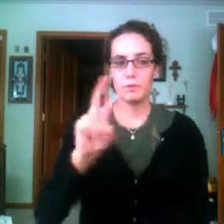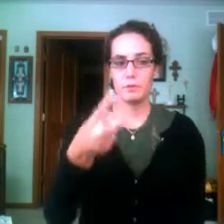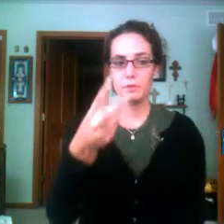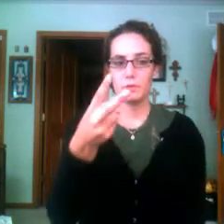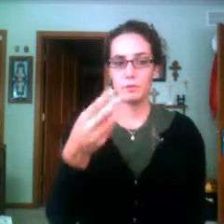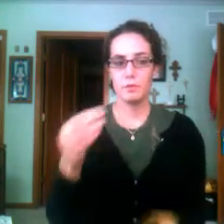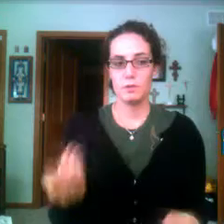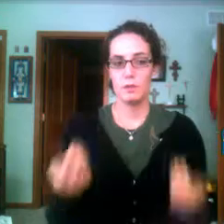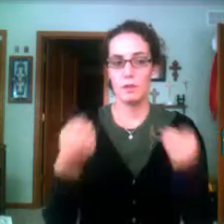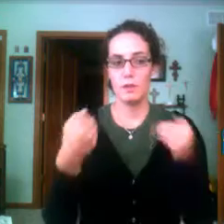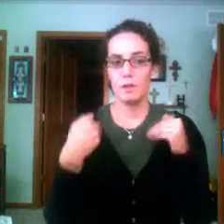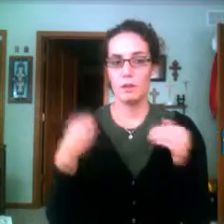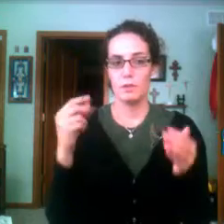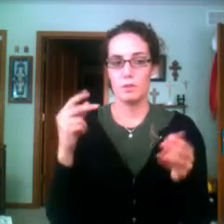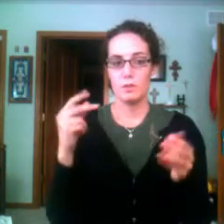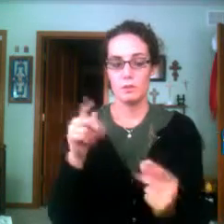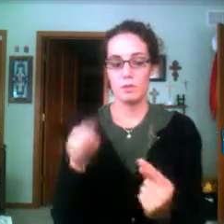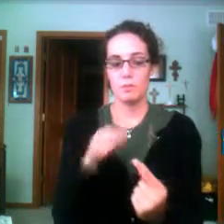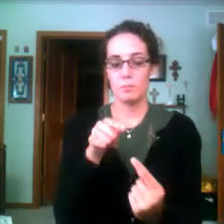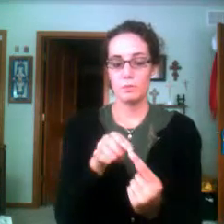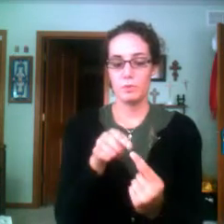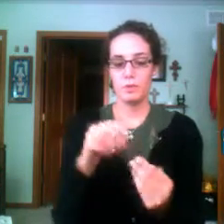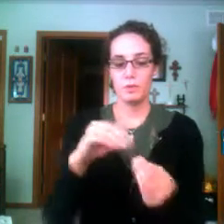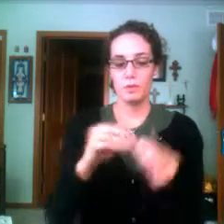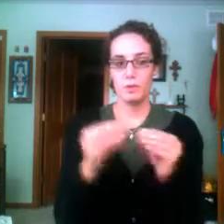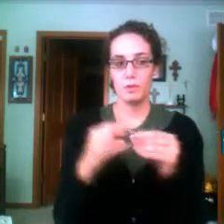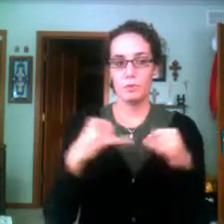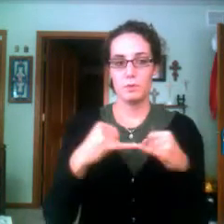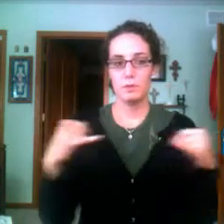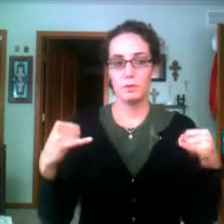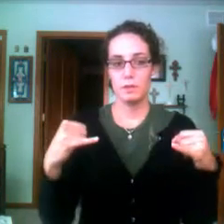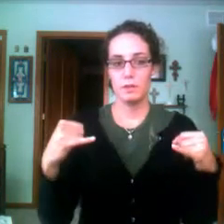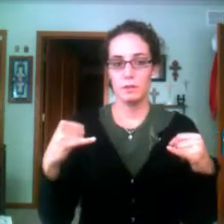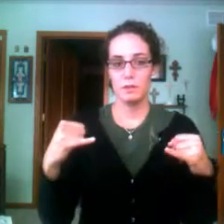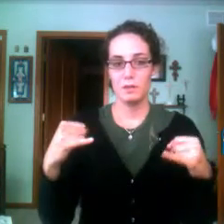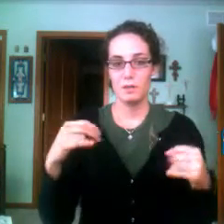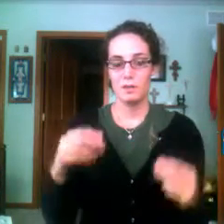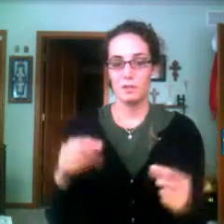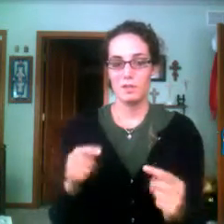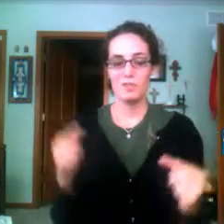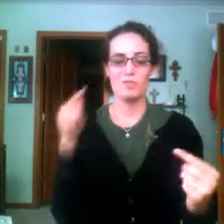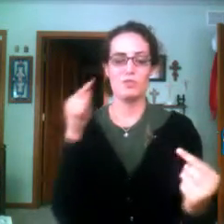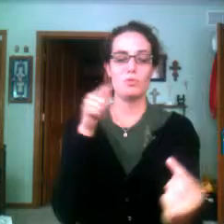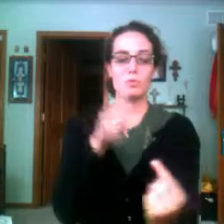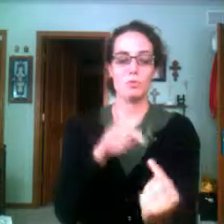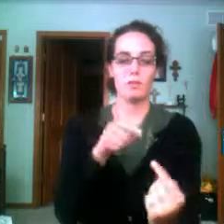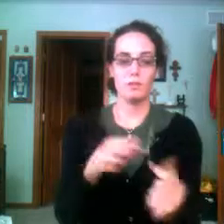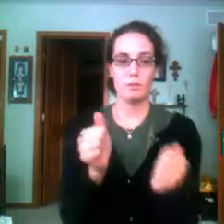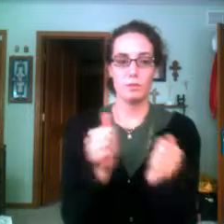point on the number line that, again, directly corresponds and is associated with the number